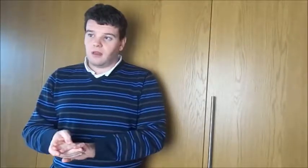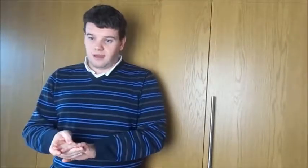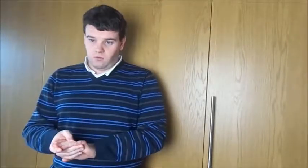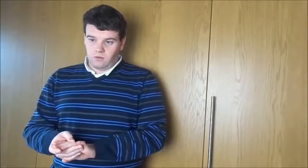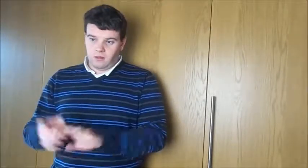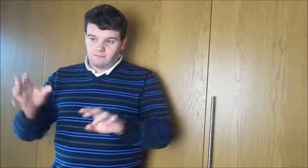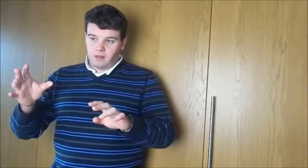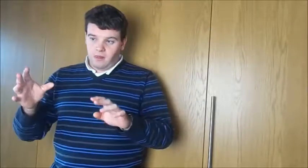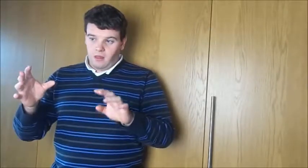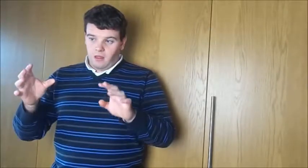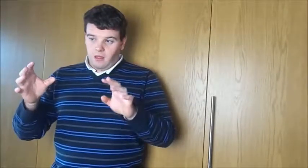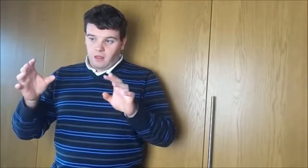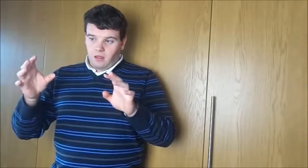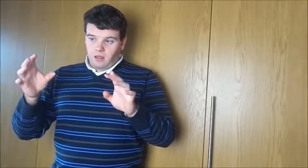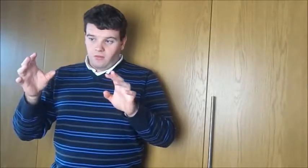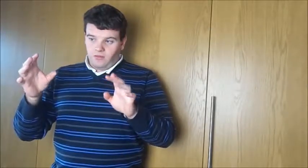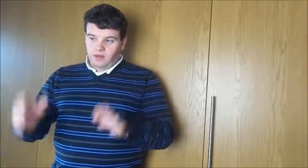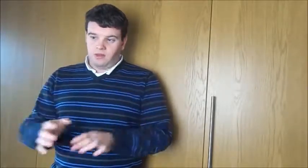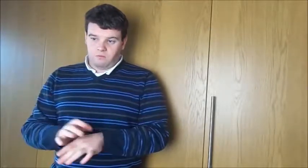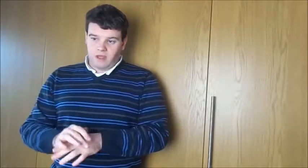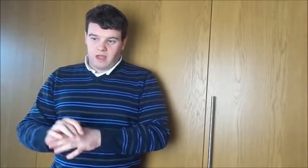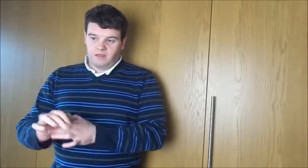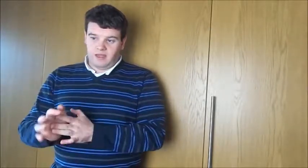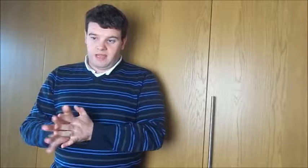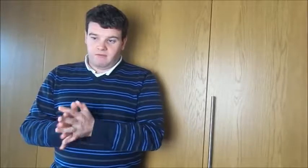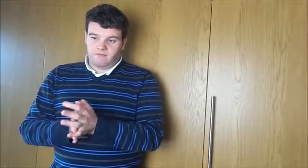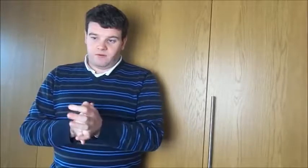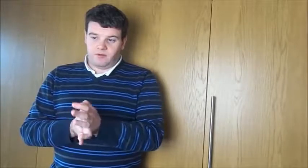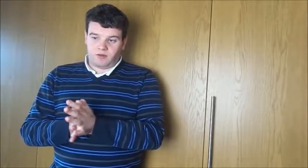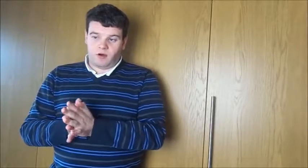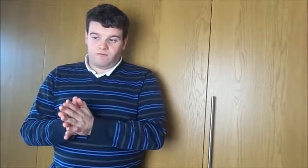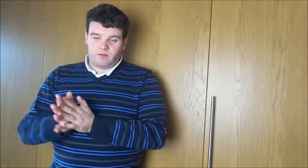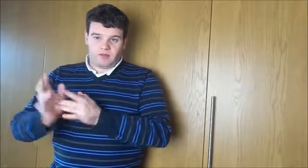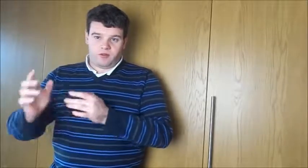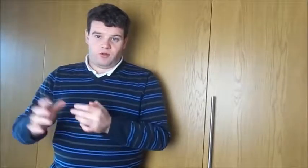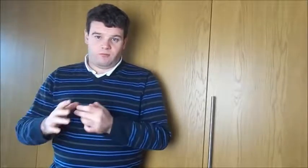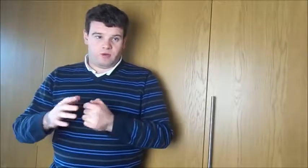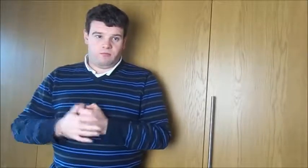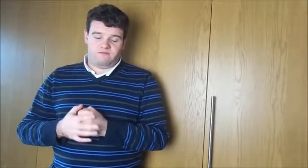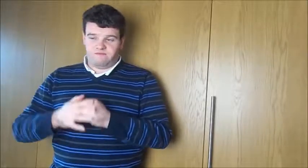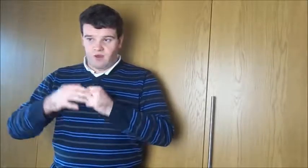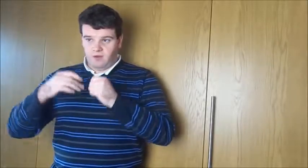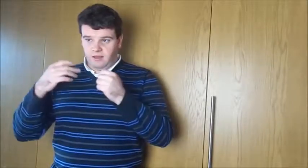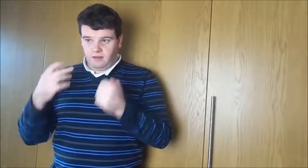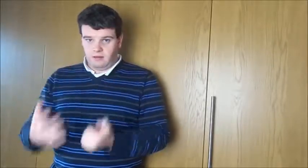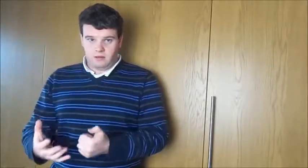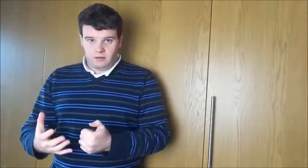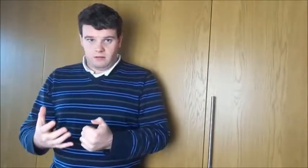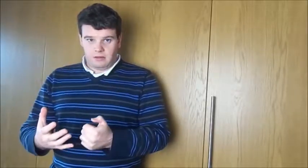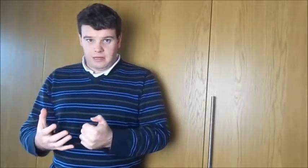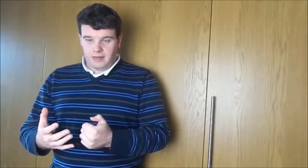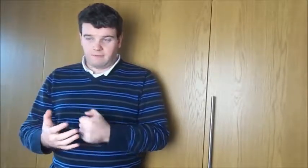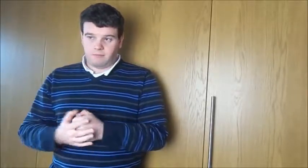Now, this is where the influence of Sir John becomes very clear,